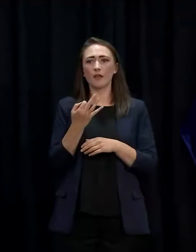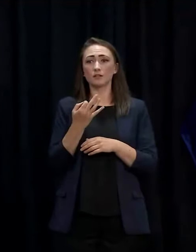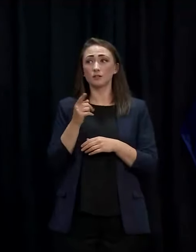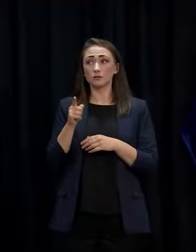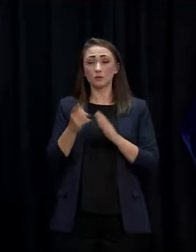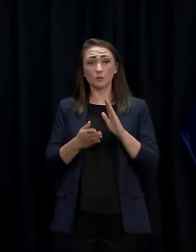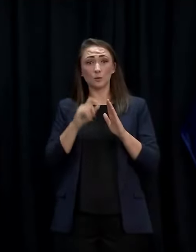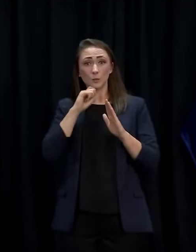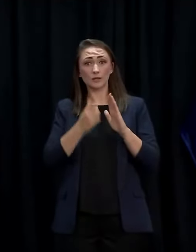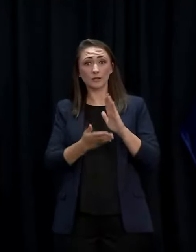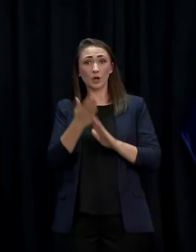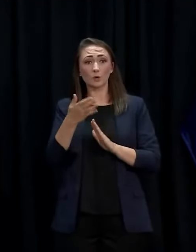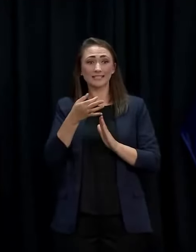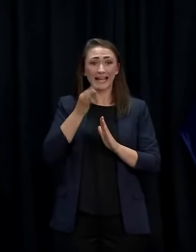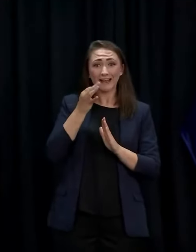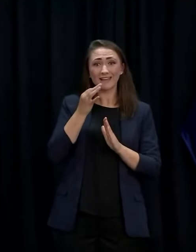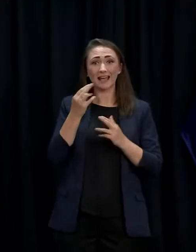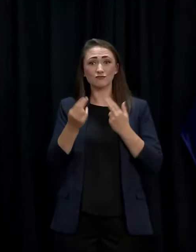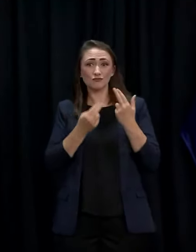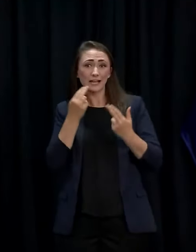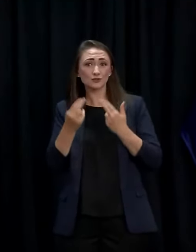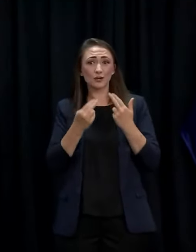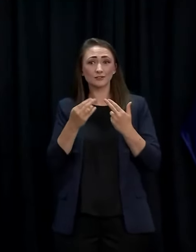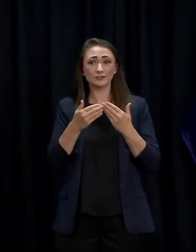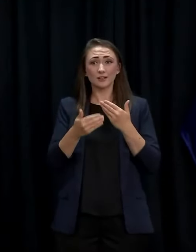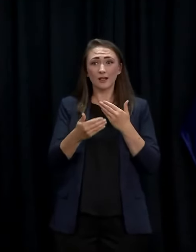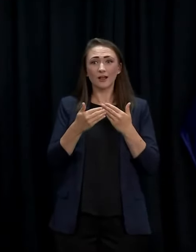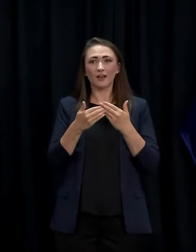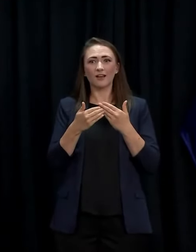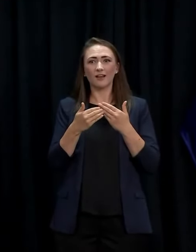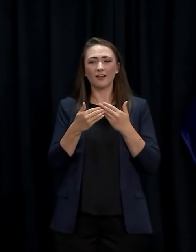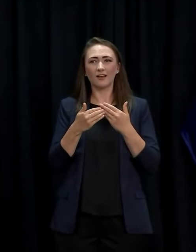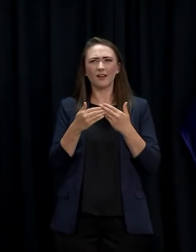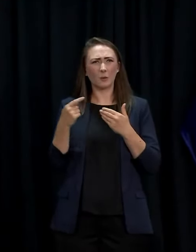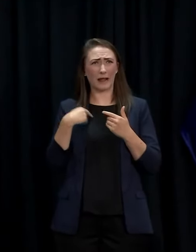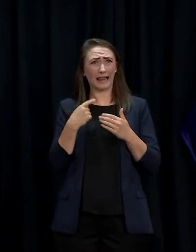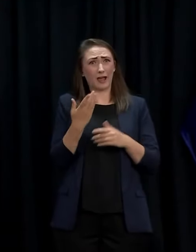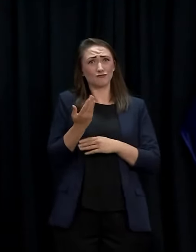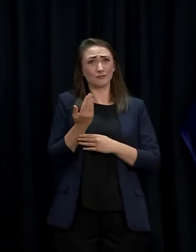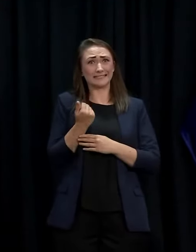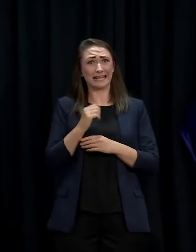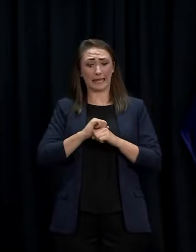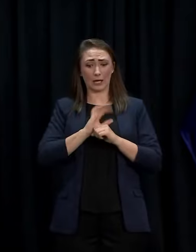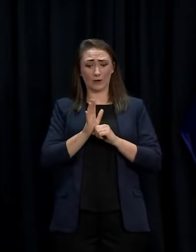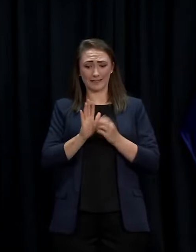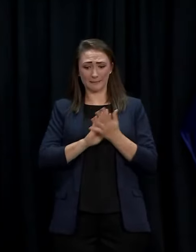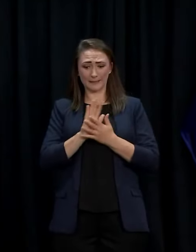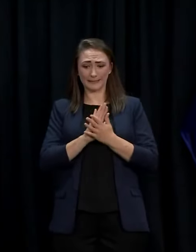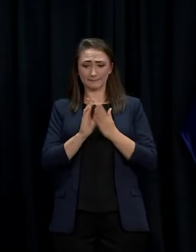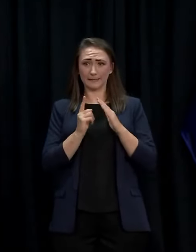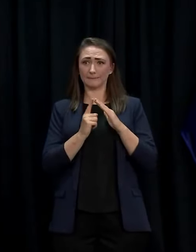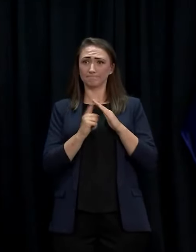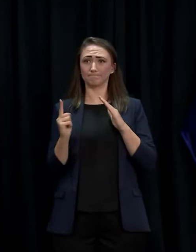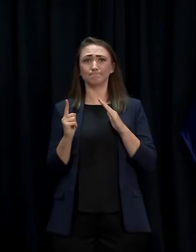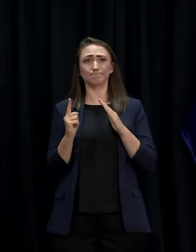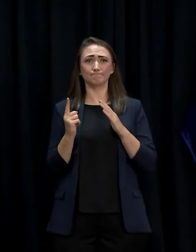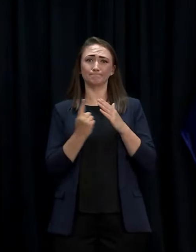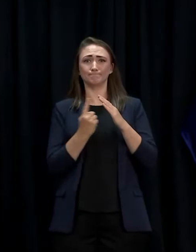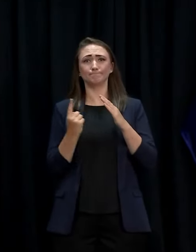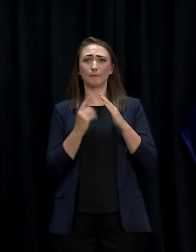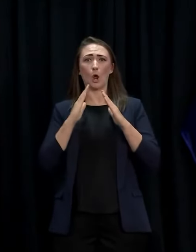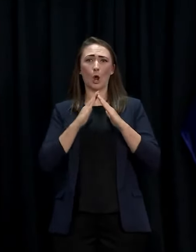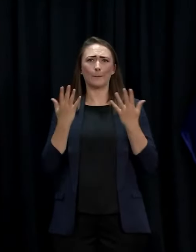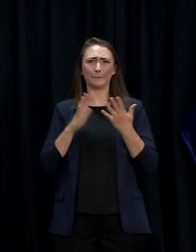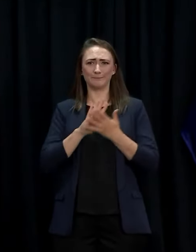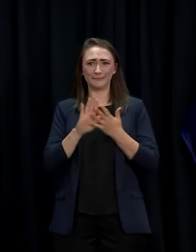period? Well, I've only recently been allowed out of the house, so I haven't yet been out and about that much, but I'm hoping to be. But,